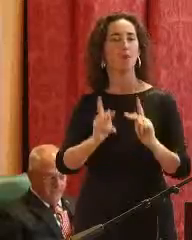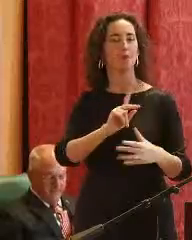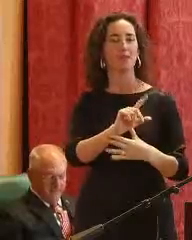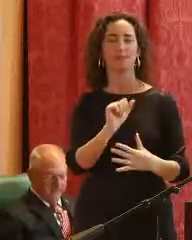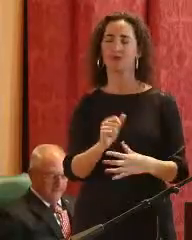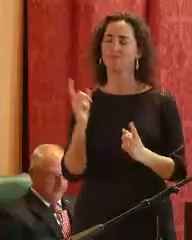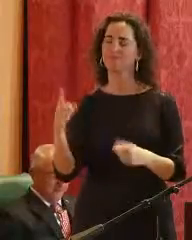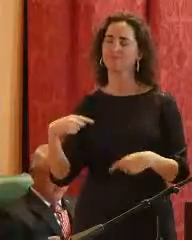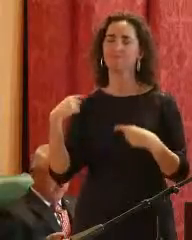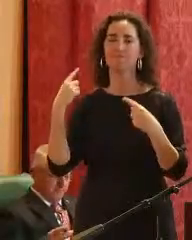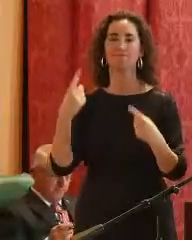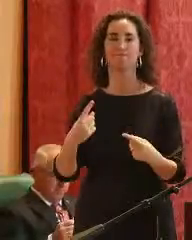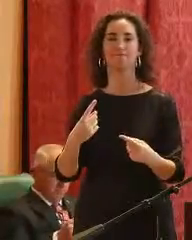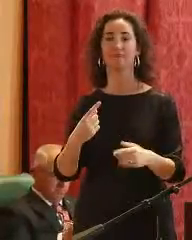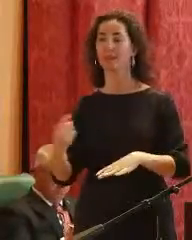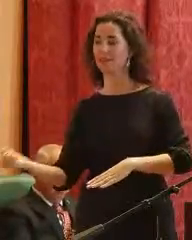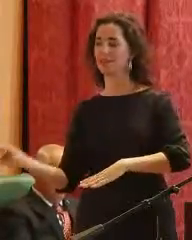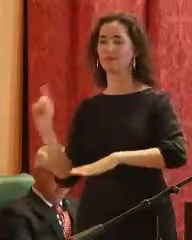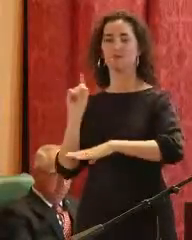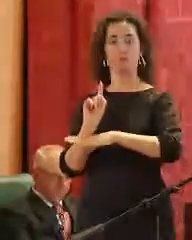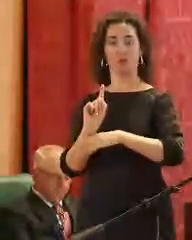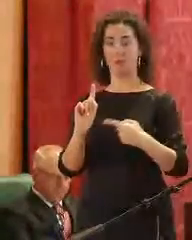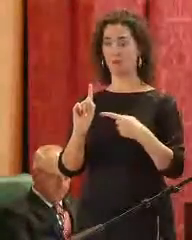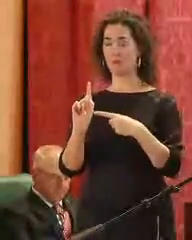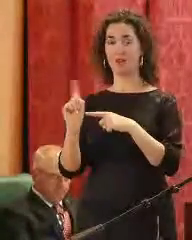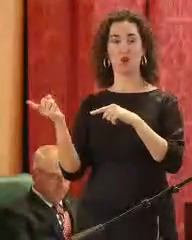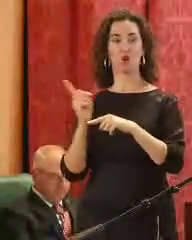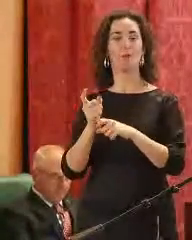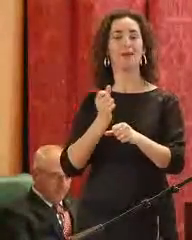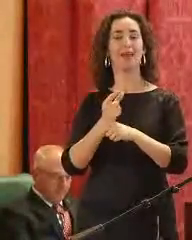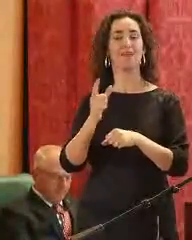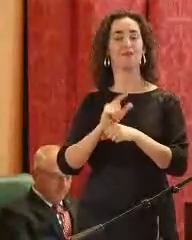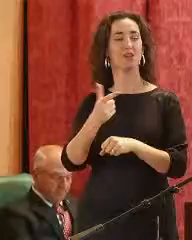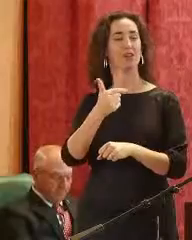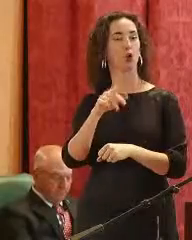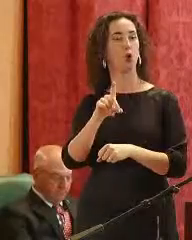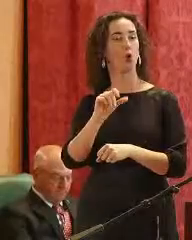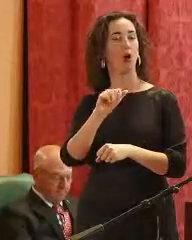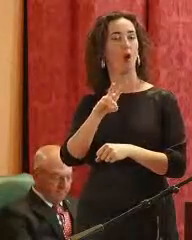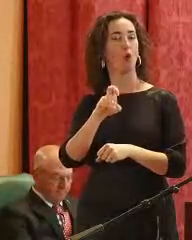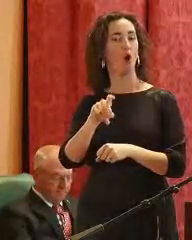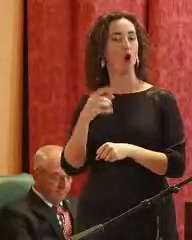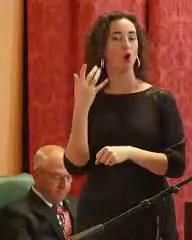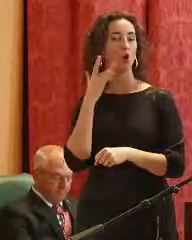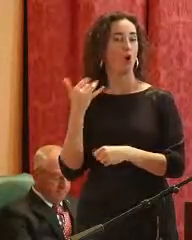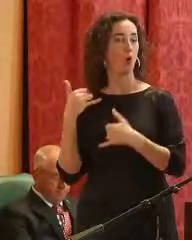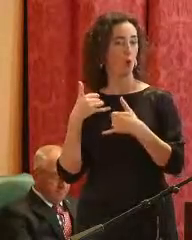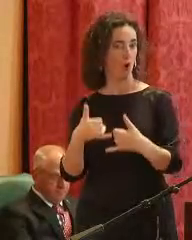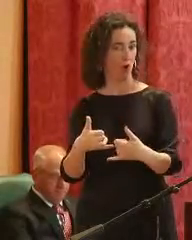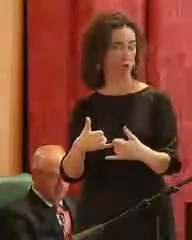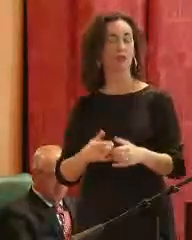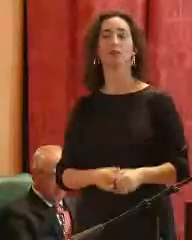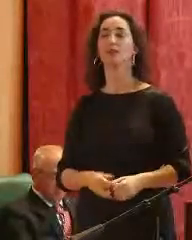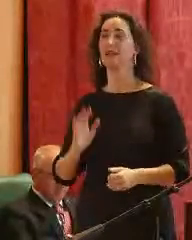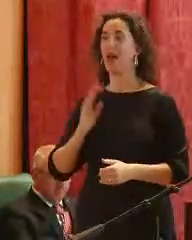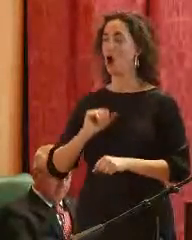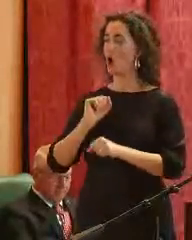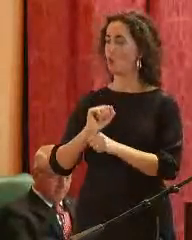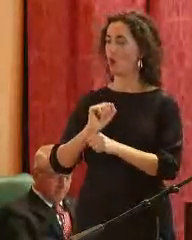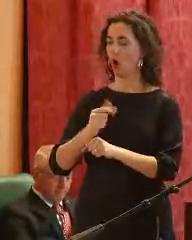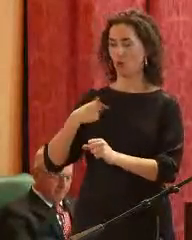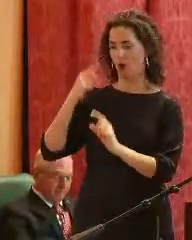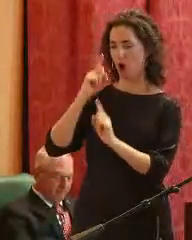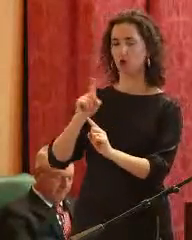disabilities. His presence at the Gold Awards every year and his support of the work that we are here today to